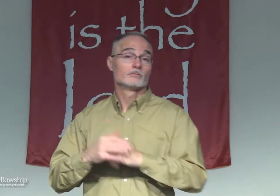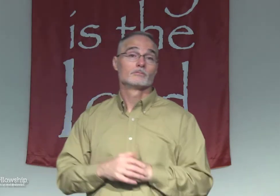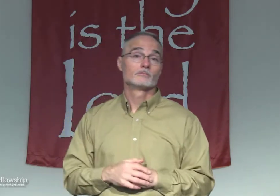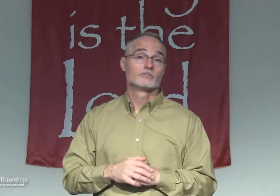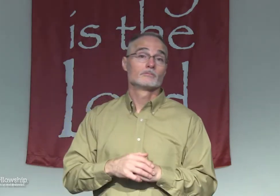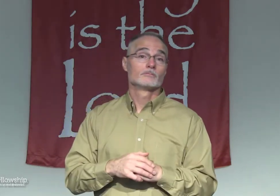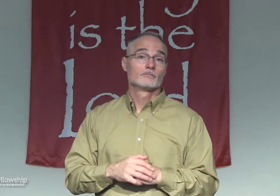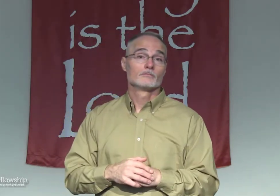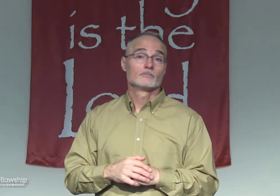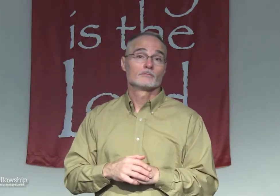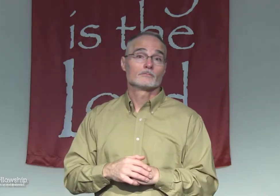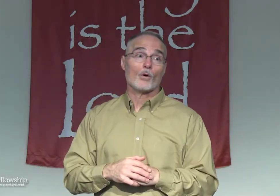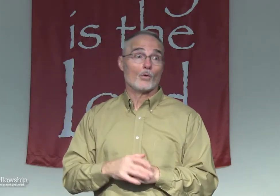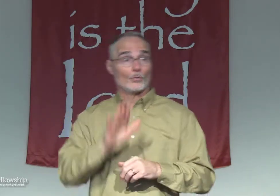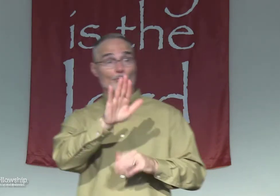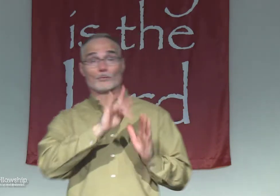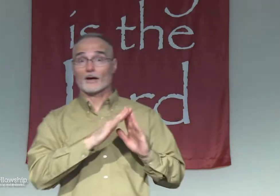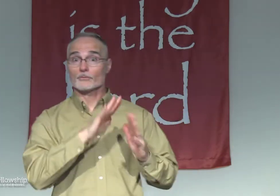Oh, but you go to church